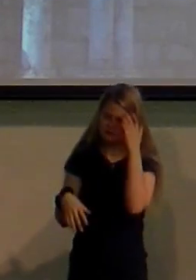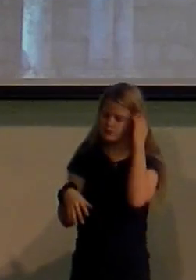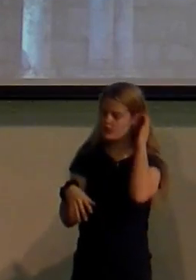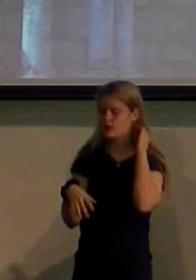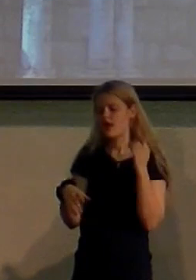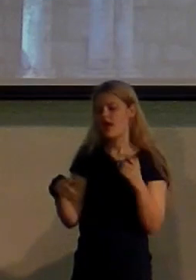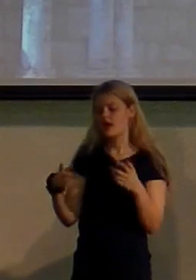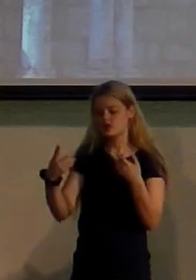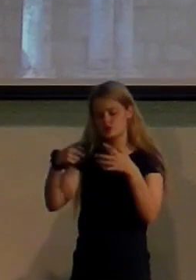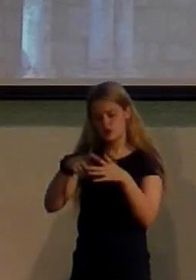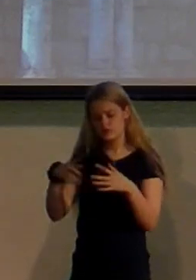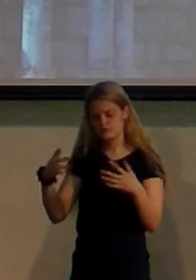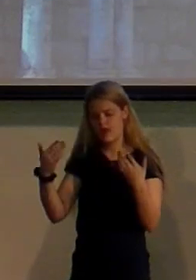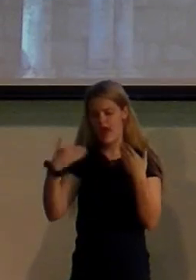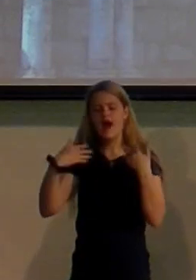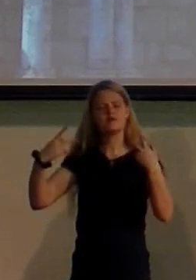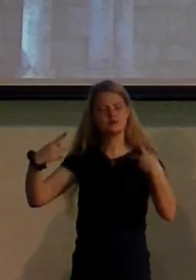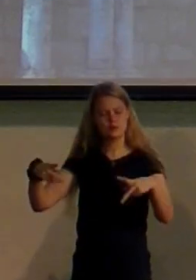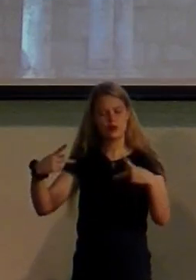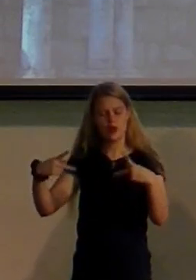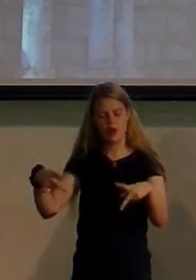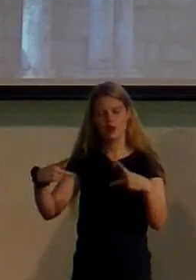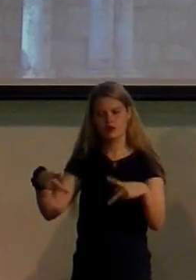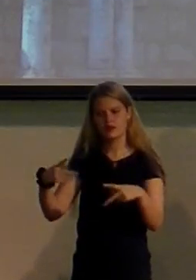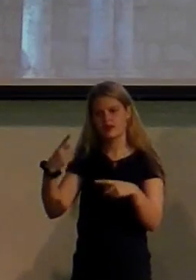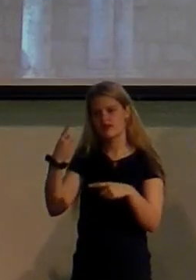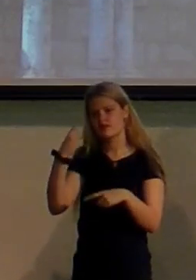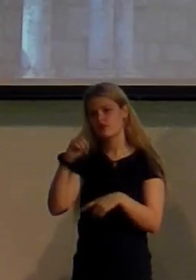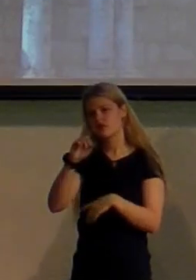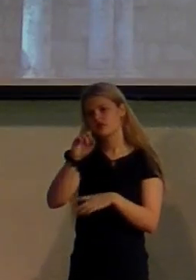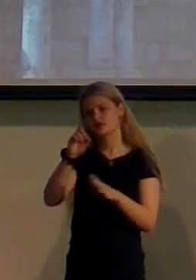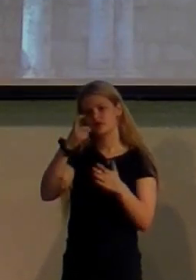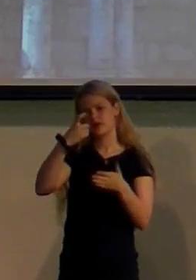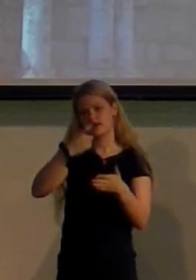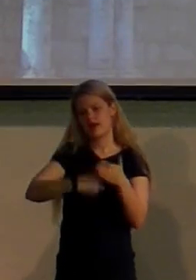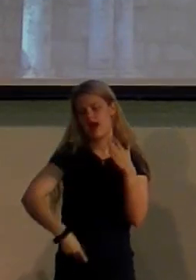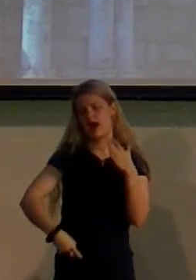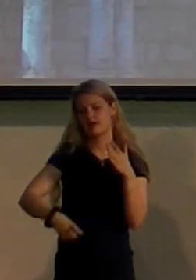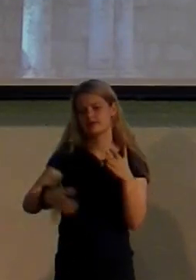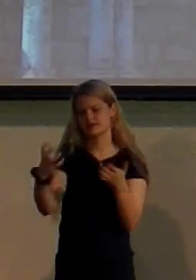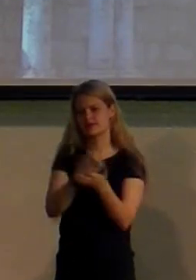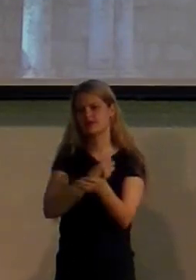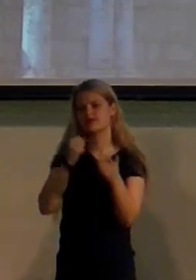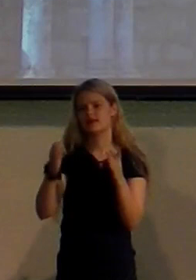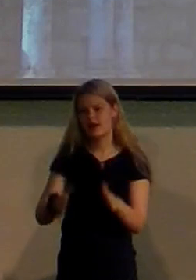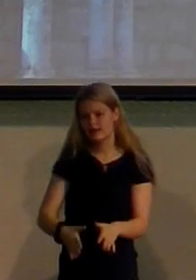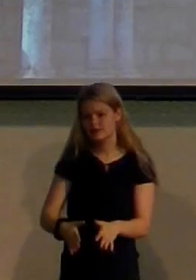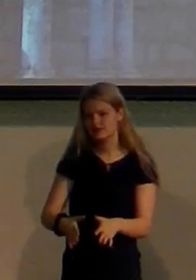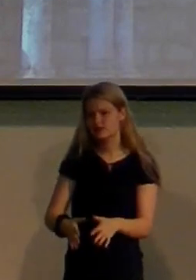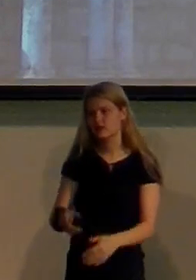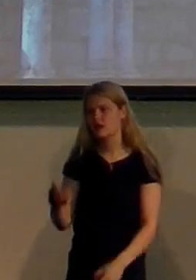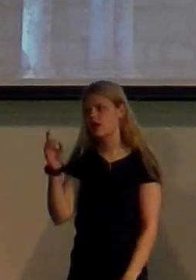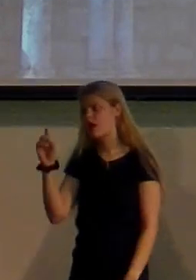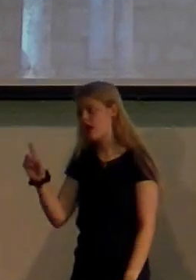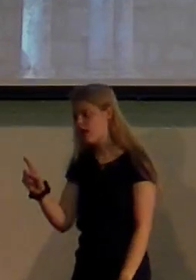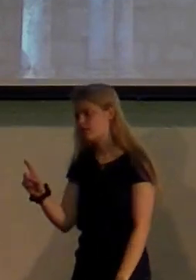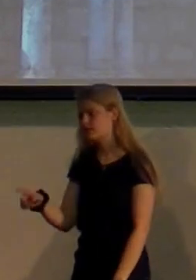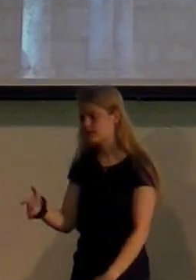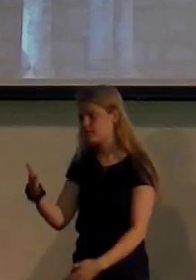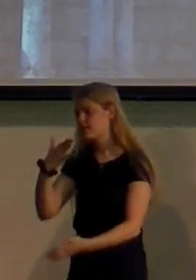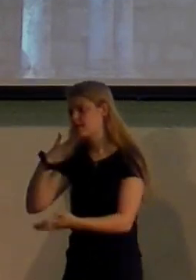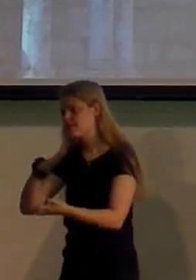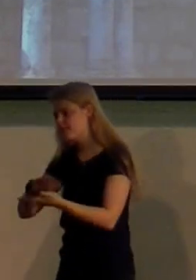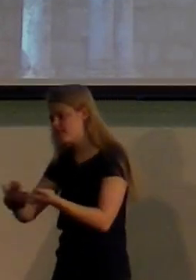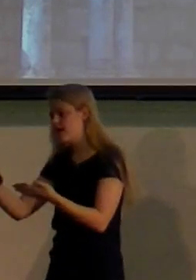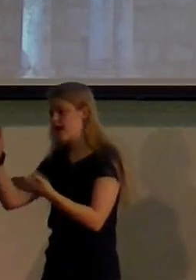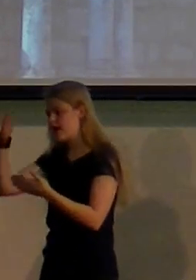a party and his friends come and they're all tax collectors. They got to be bad guys. Tax collectors and the sinners.